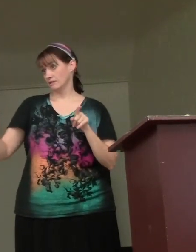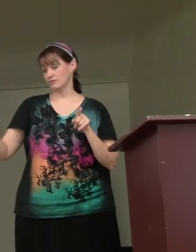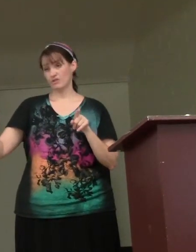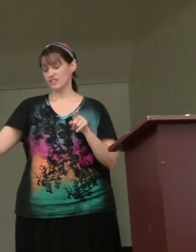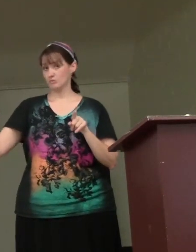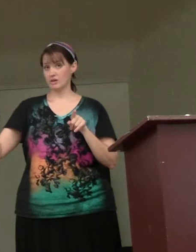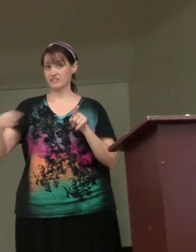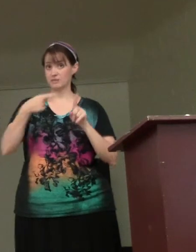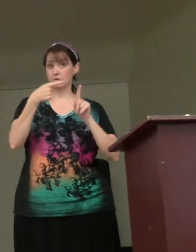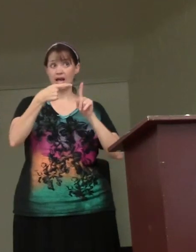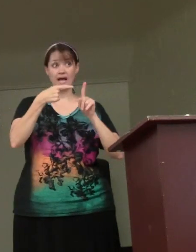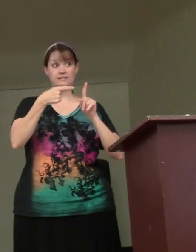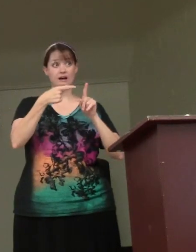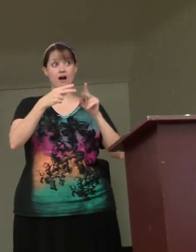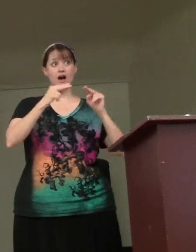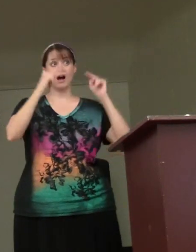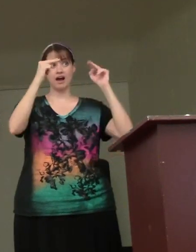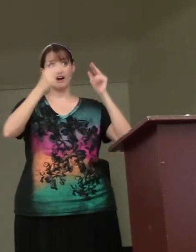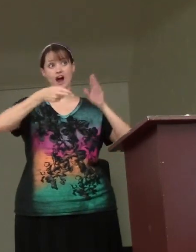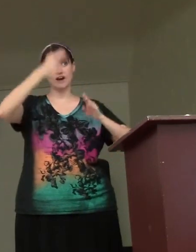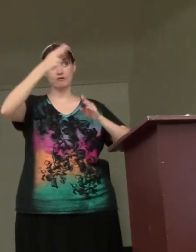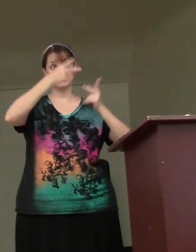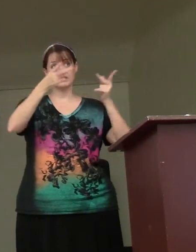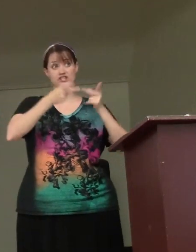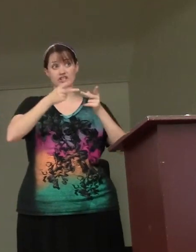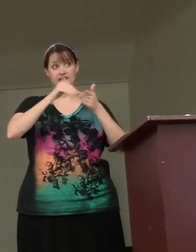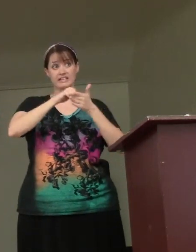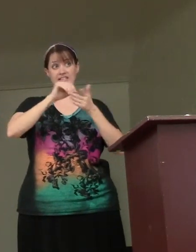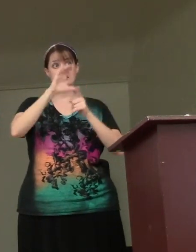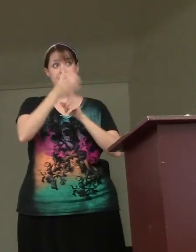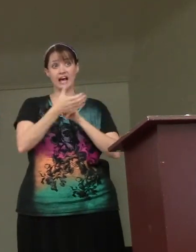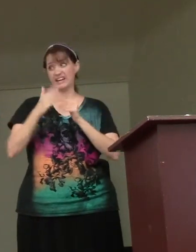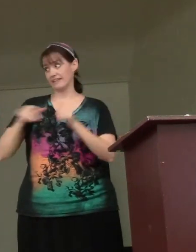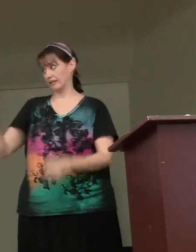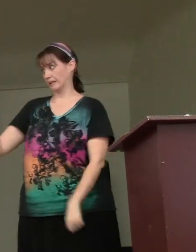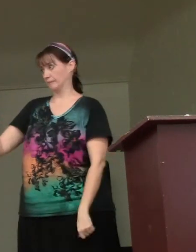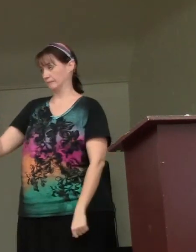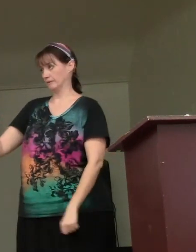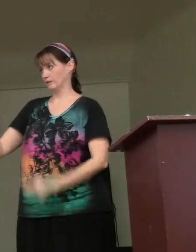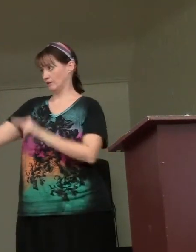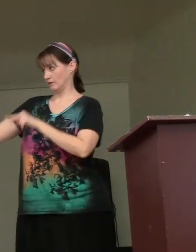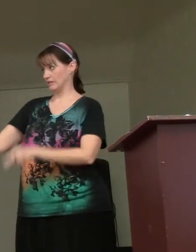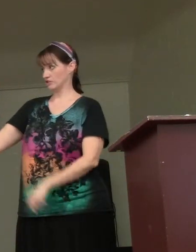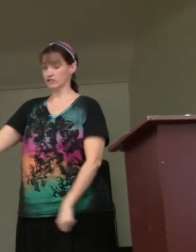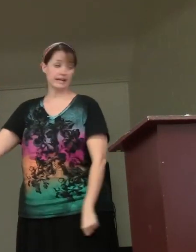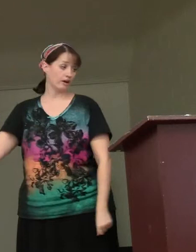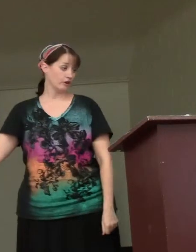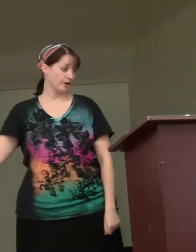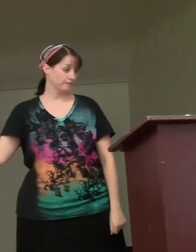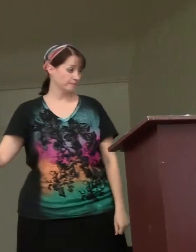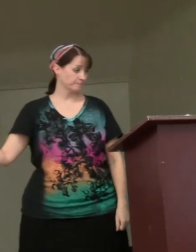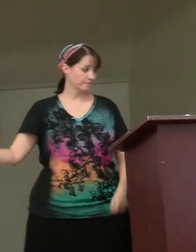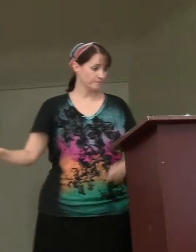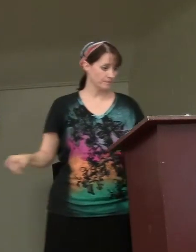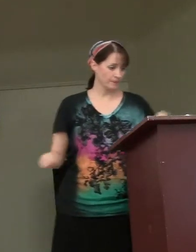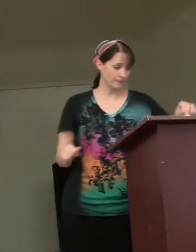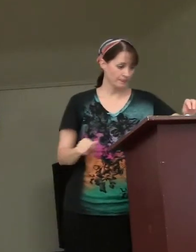So this one has a higher position in society than him. He's looked down on.